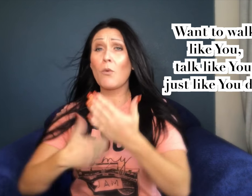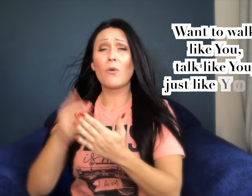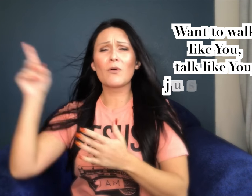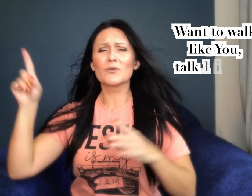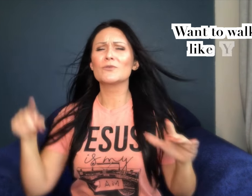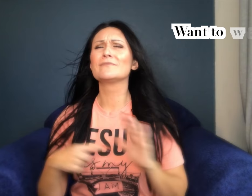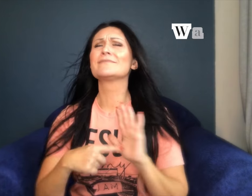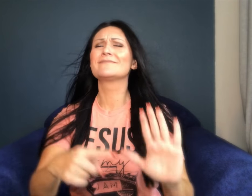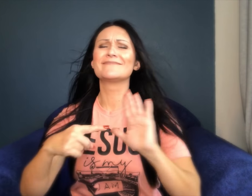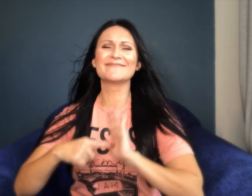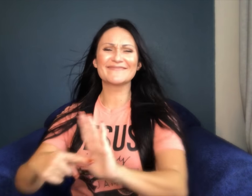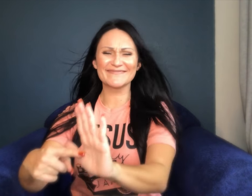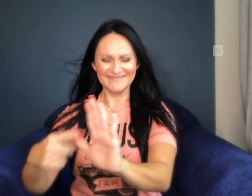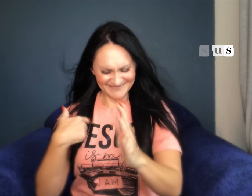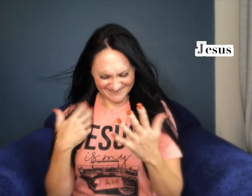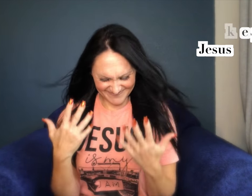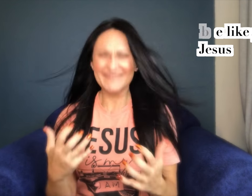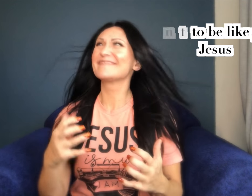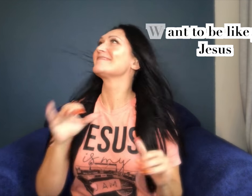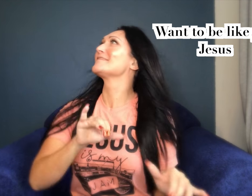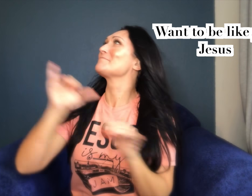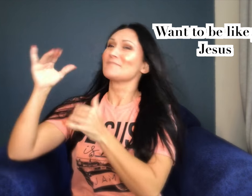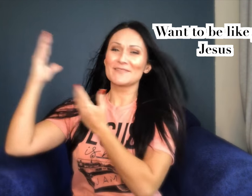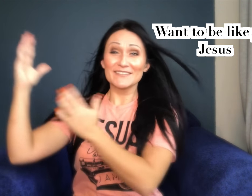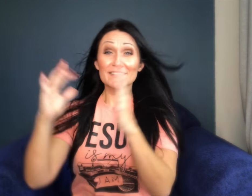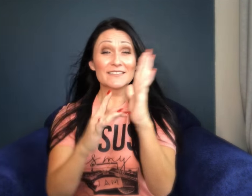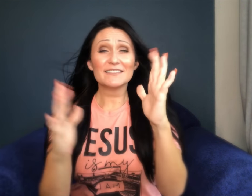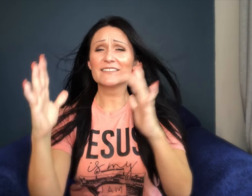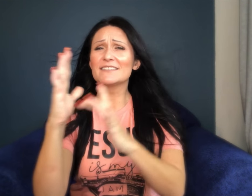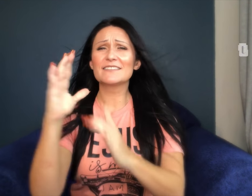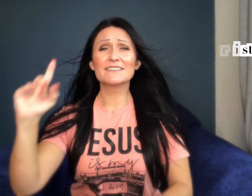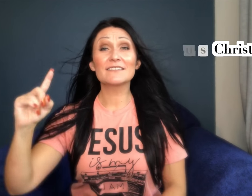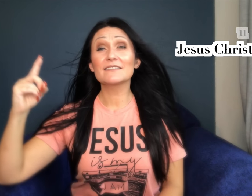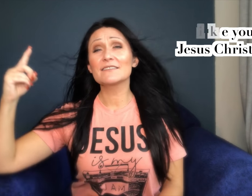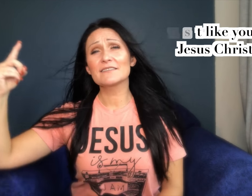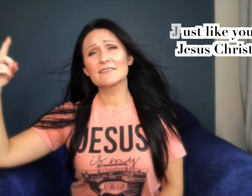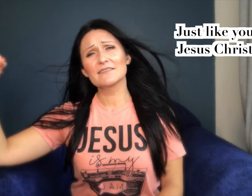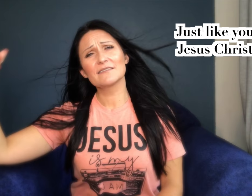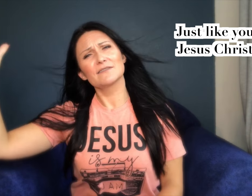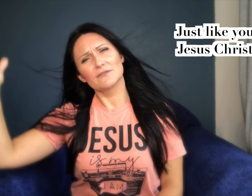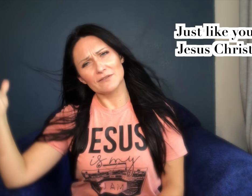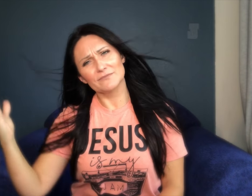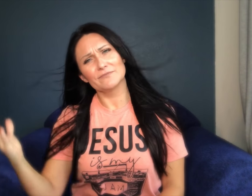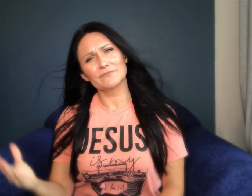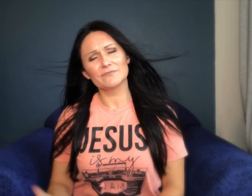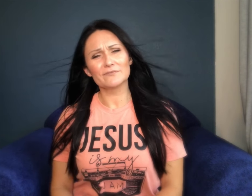did. Wanna be like you, Jesus, just like you, Jesus